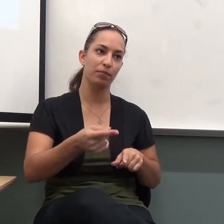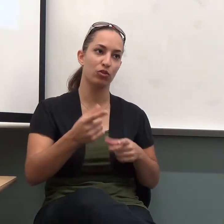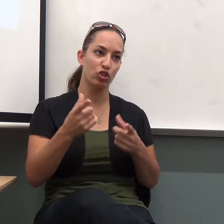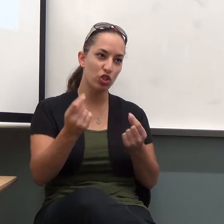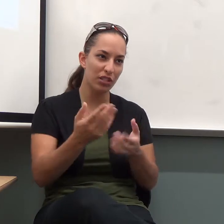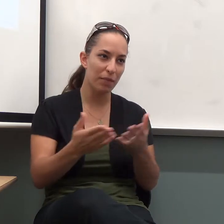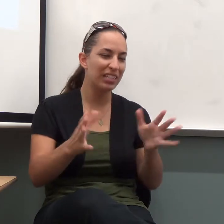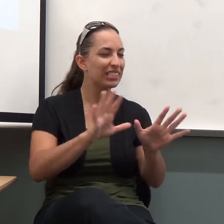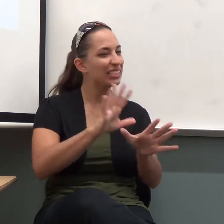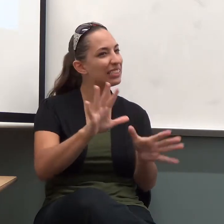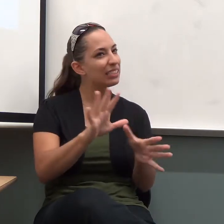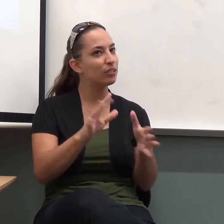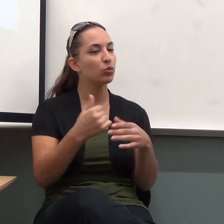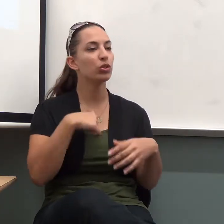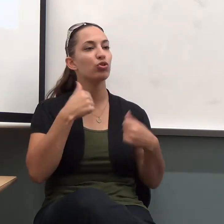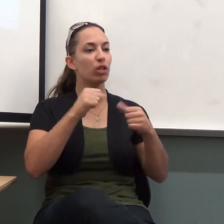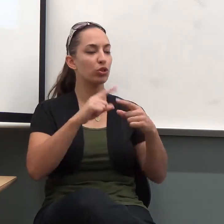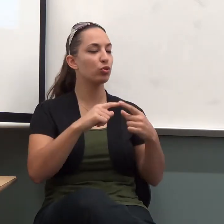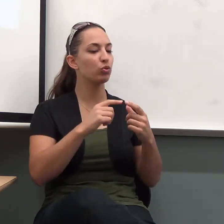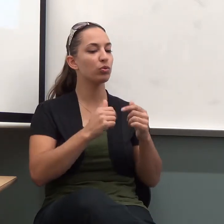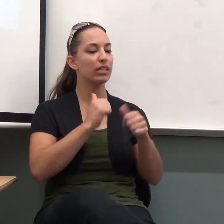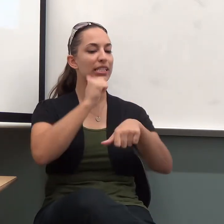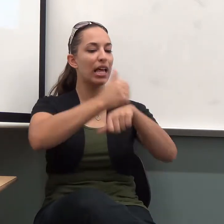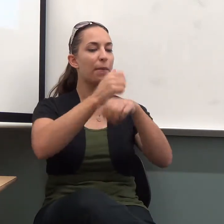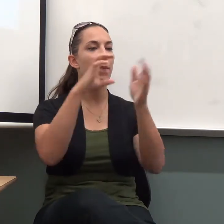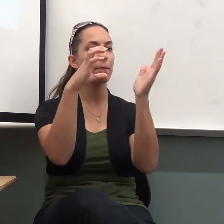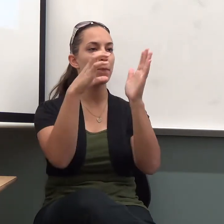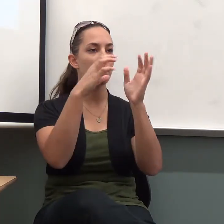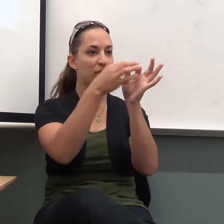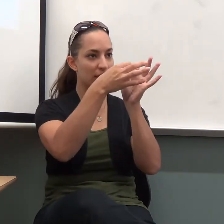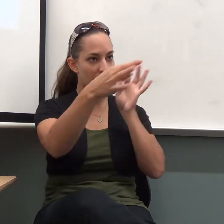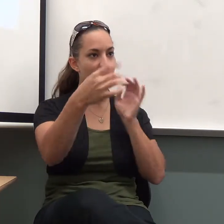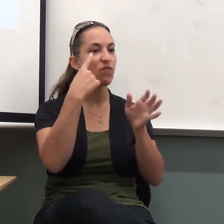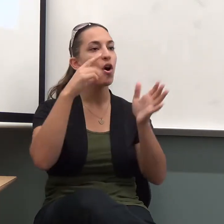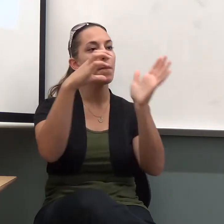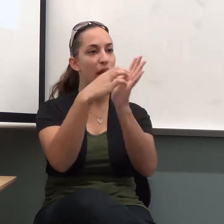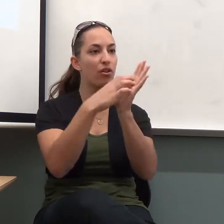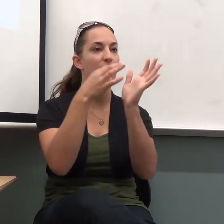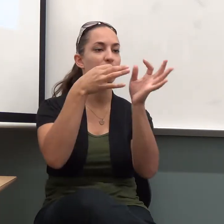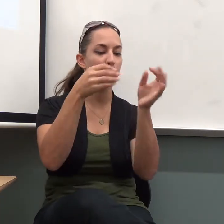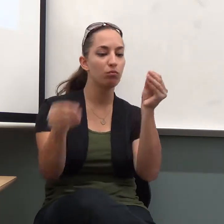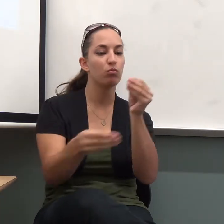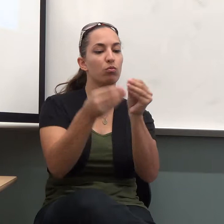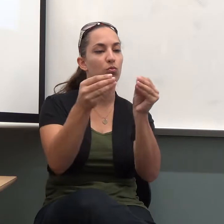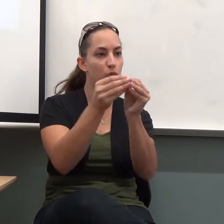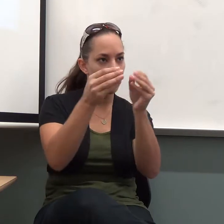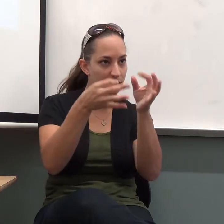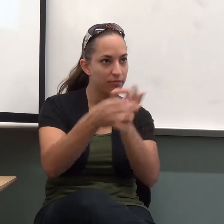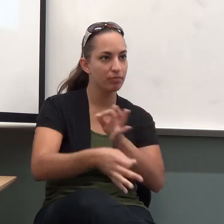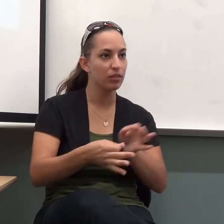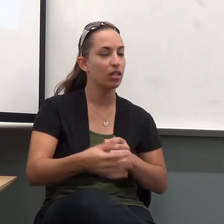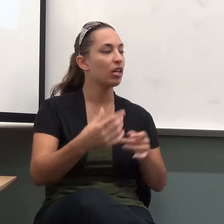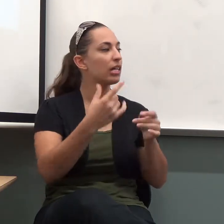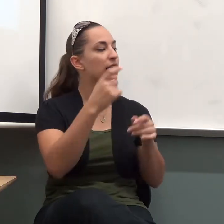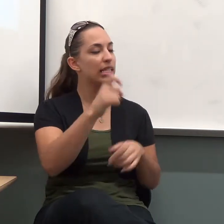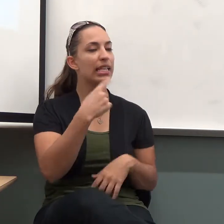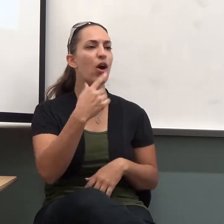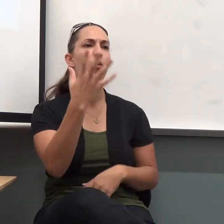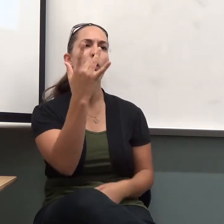have to build a paragraph. Oh, okay. We have to say why it's important that we don't take strangers' candy. But this says strangers give a lot of candy